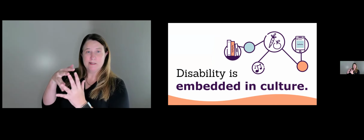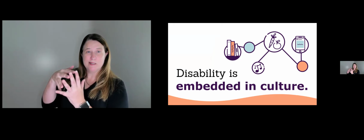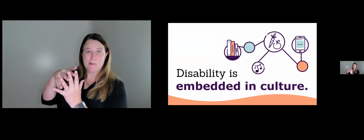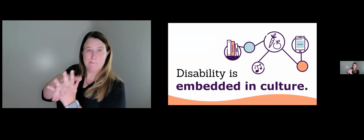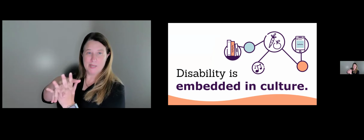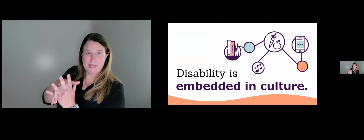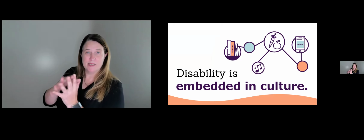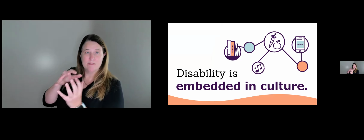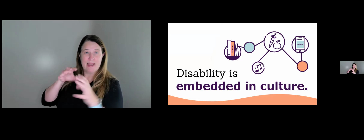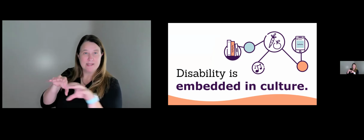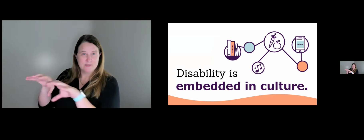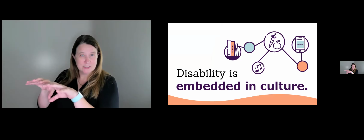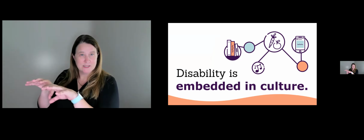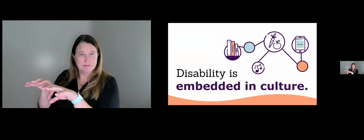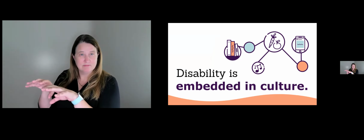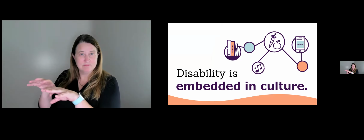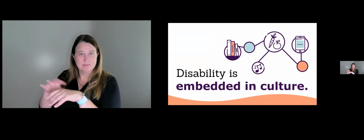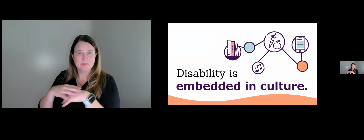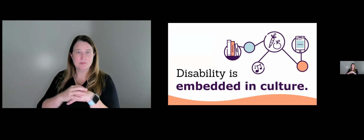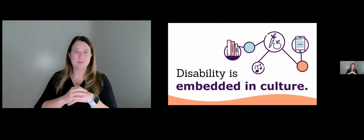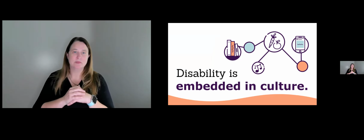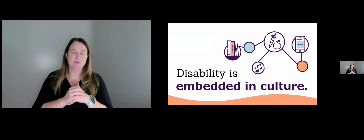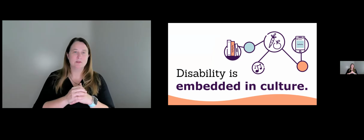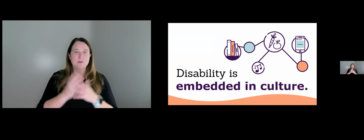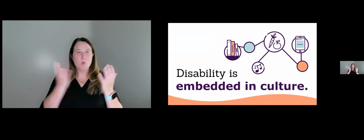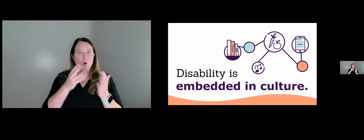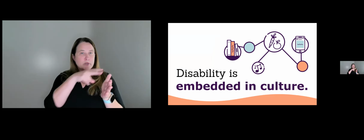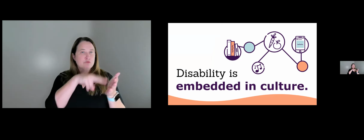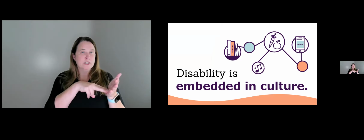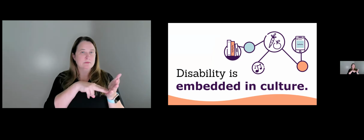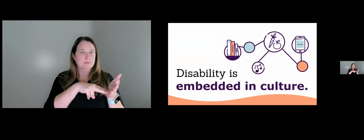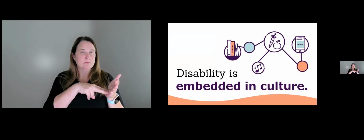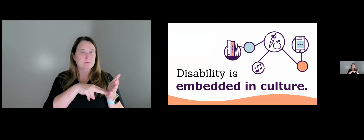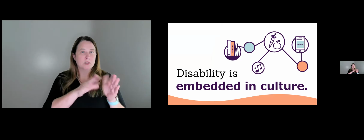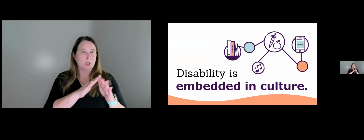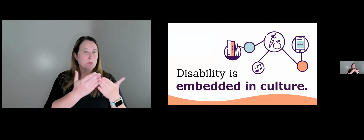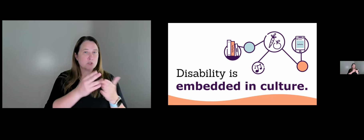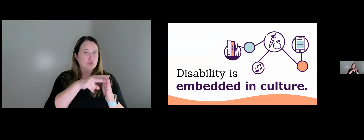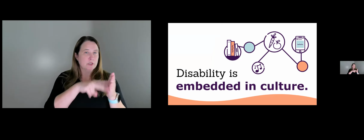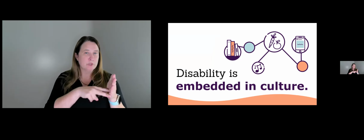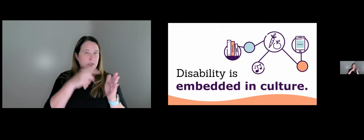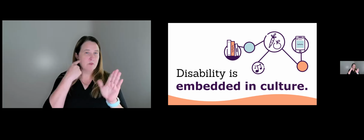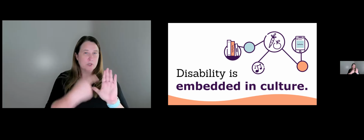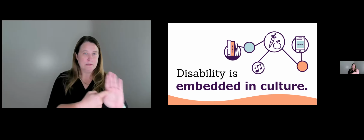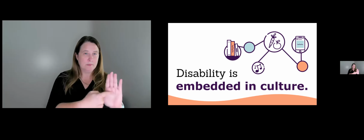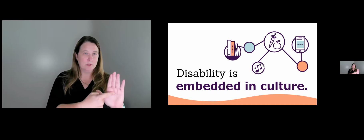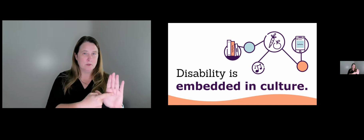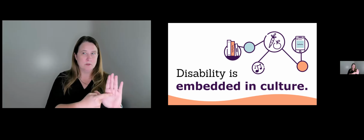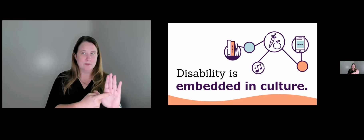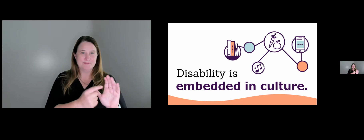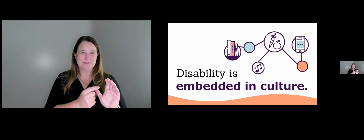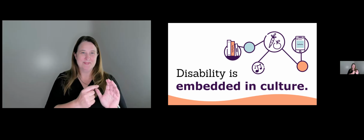different kinds of culture that's embedded in our activities. So it's in what we